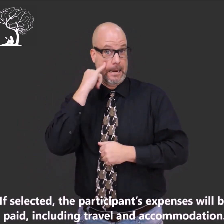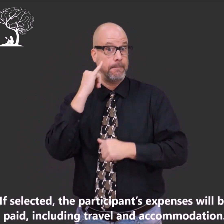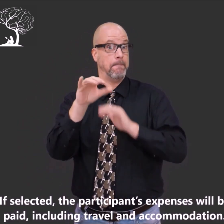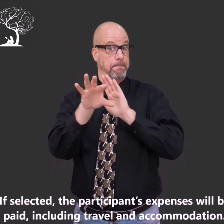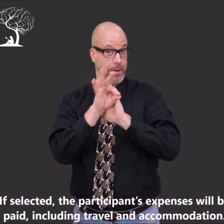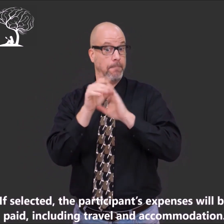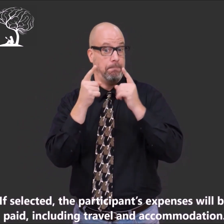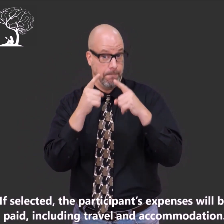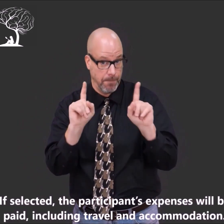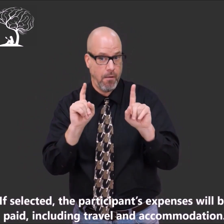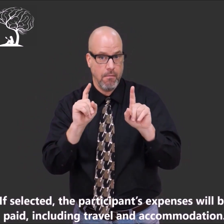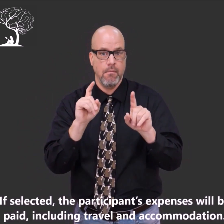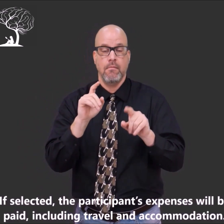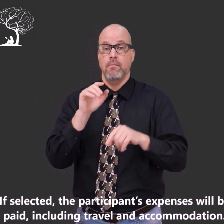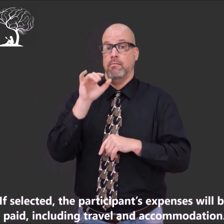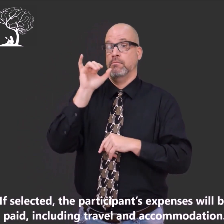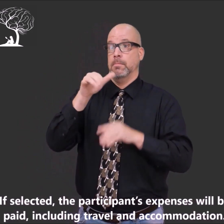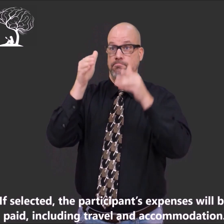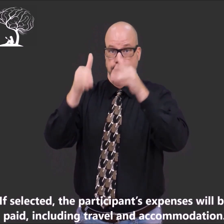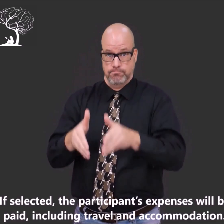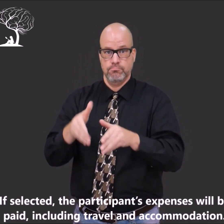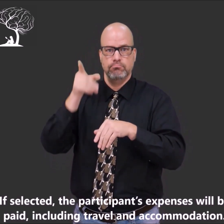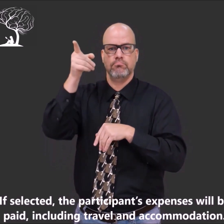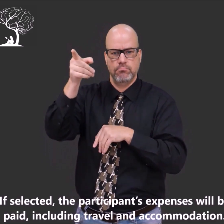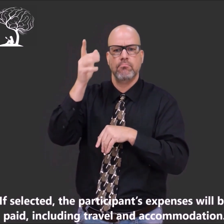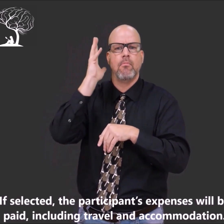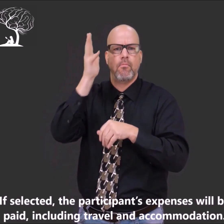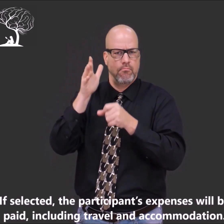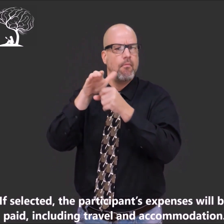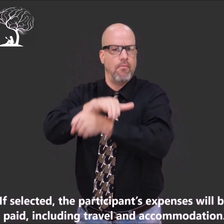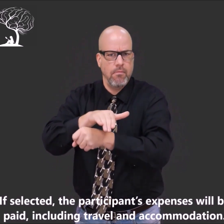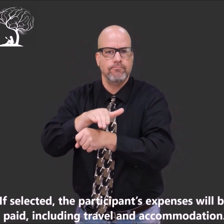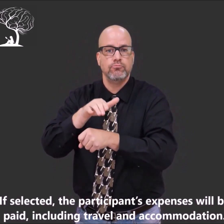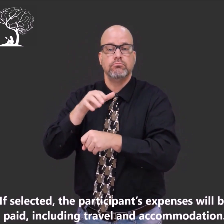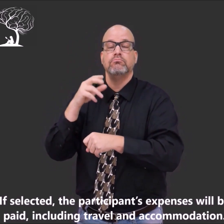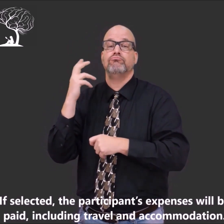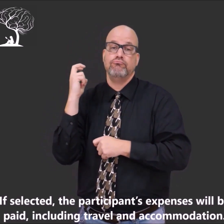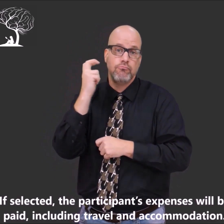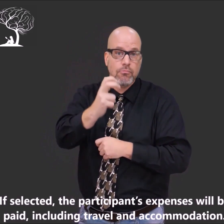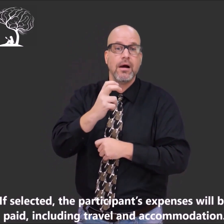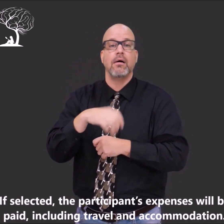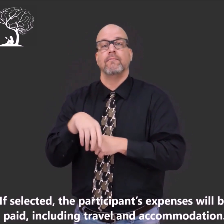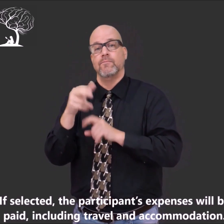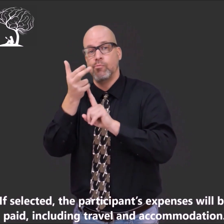If selected, the participants' expenses will be paid, including travel and accommodation.